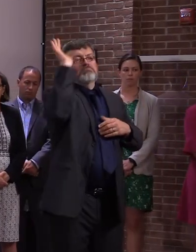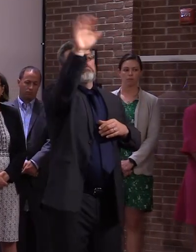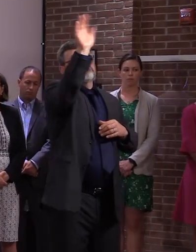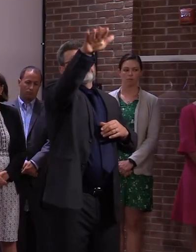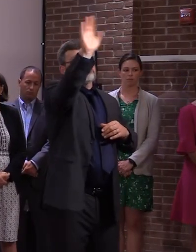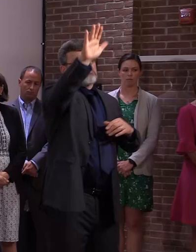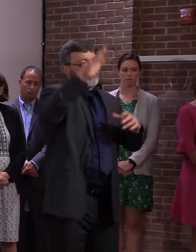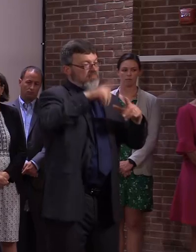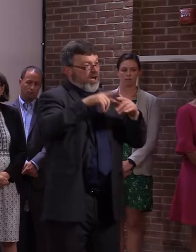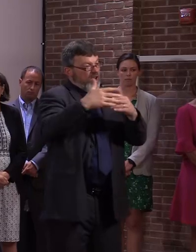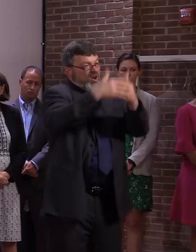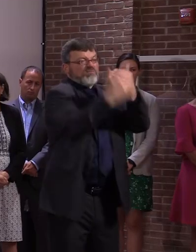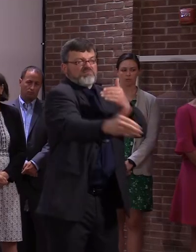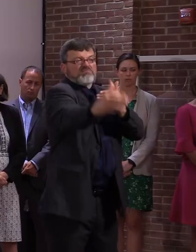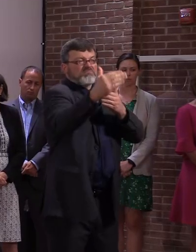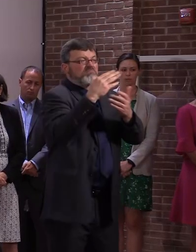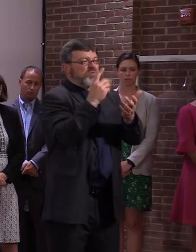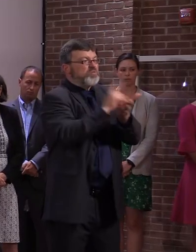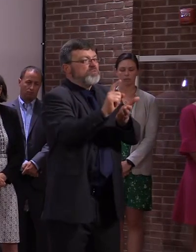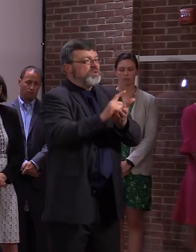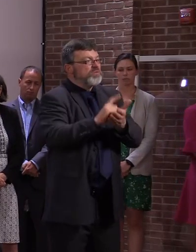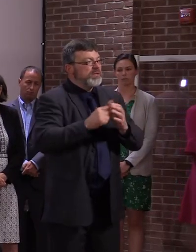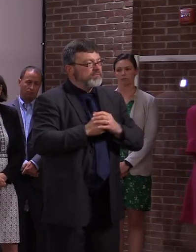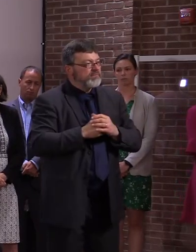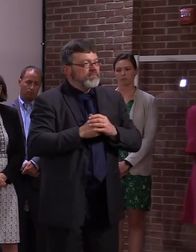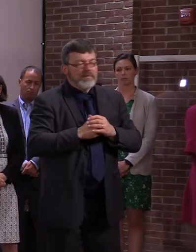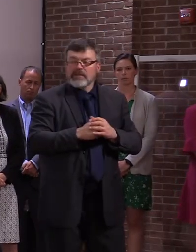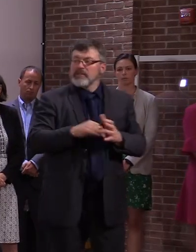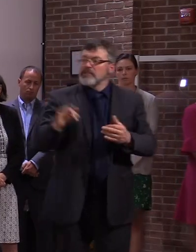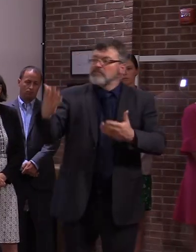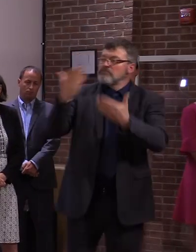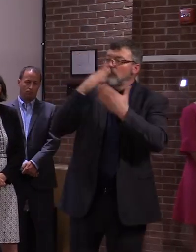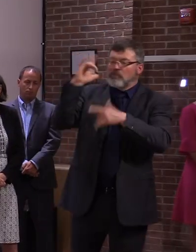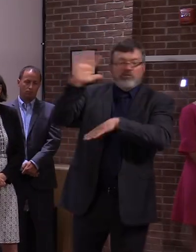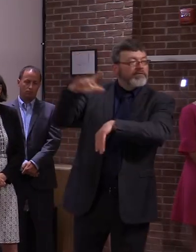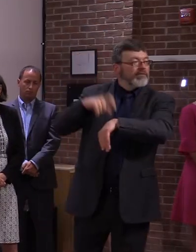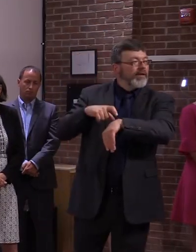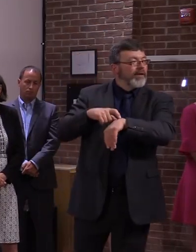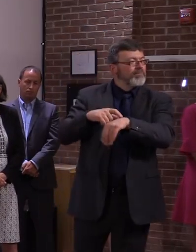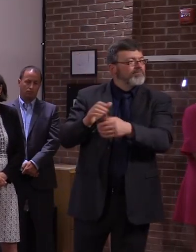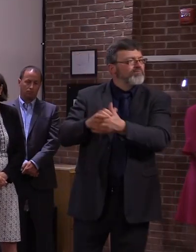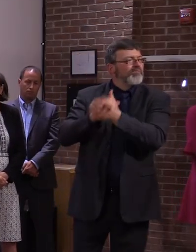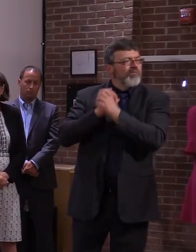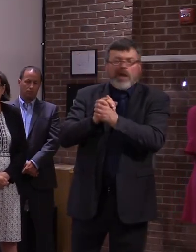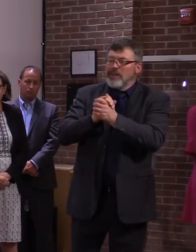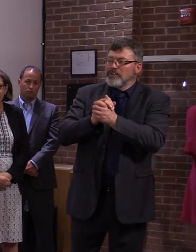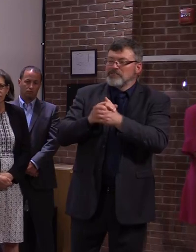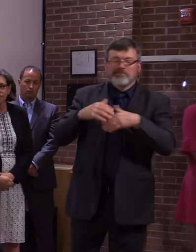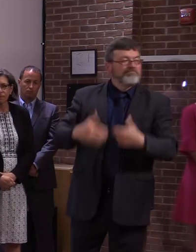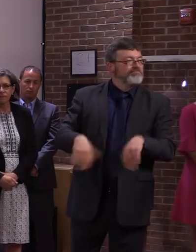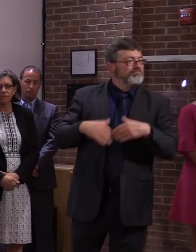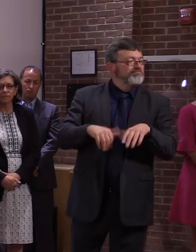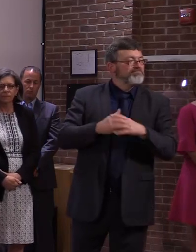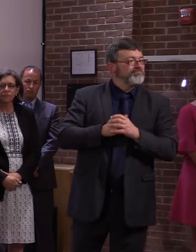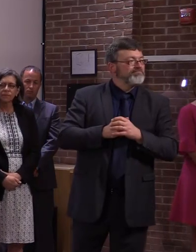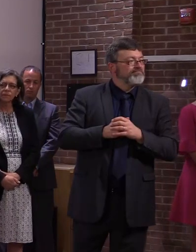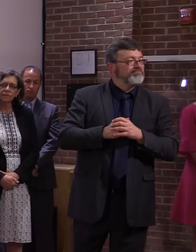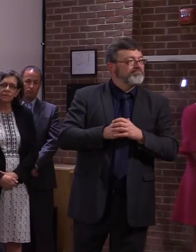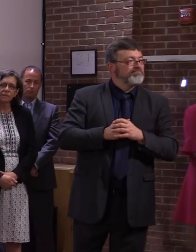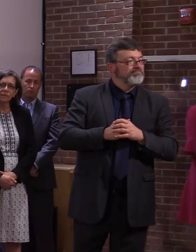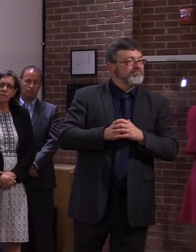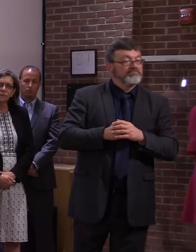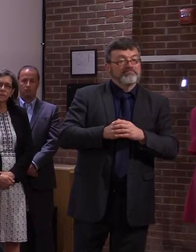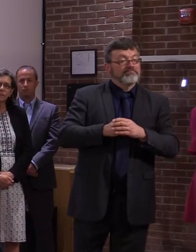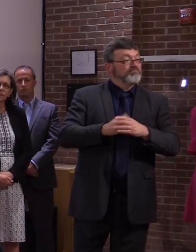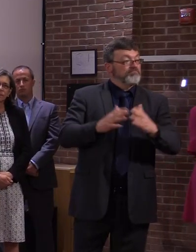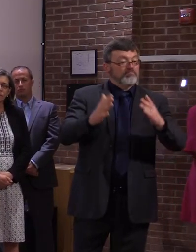I appreciate the time you've given us all from you and your administration, and congratulations. Well, thank you. Aaron